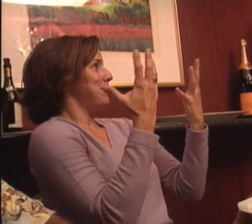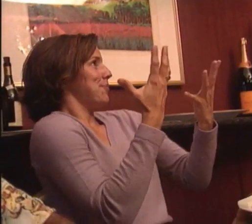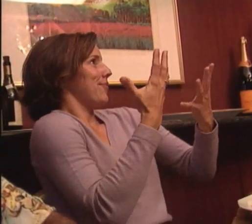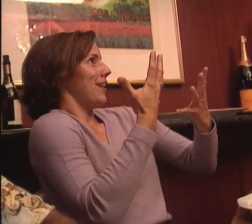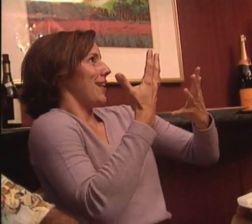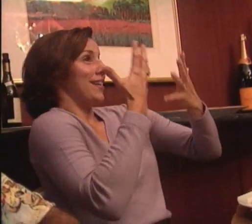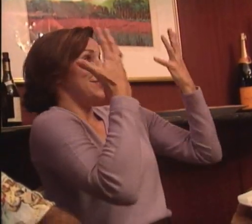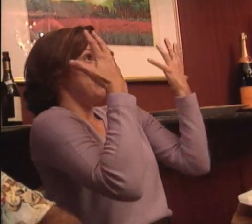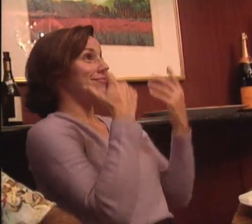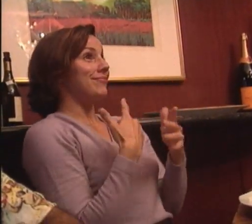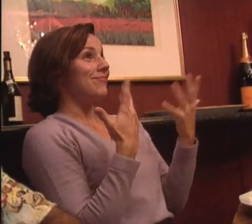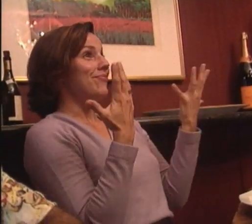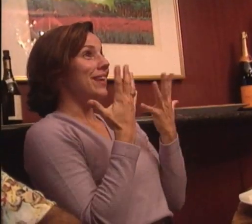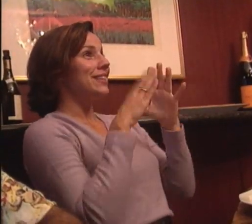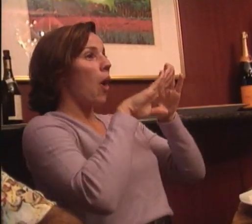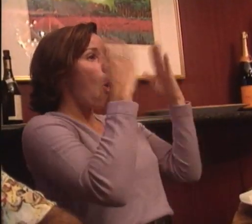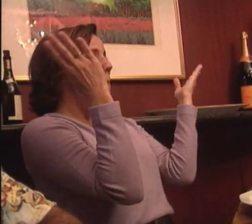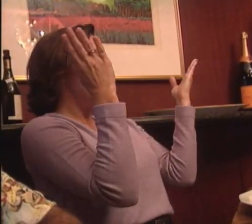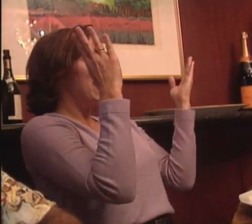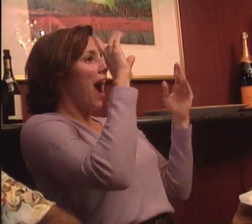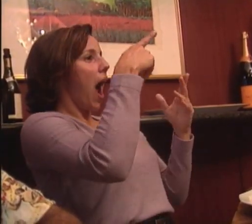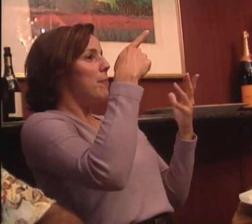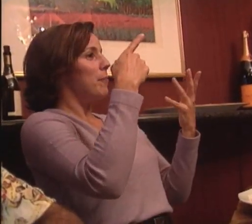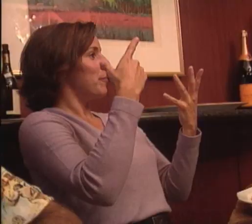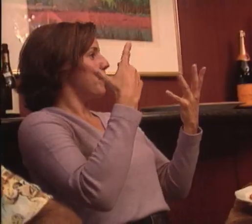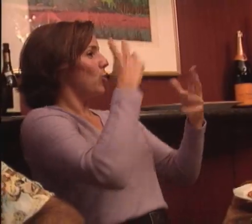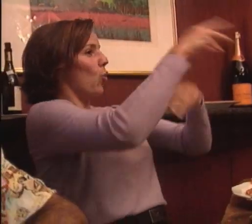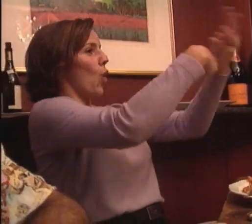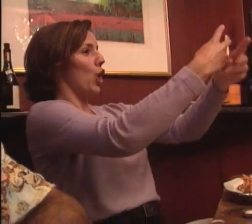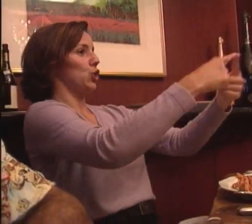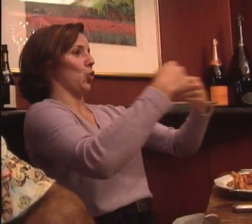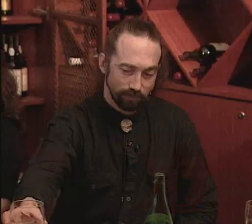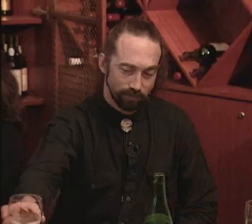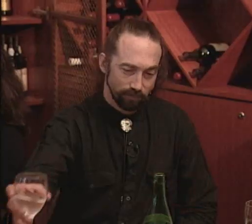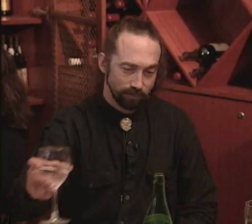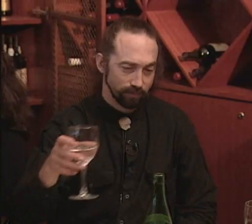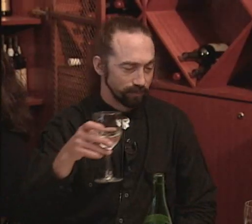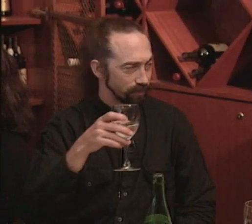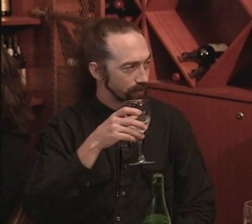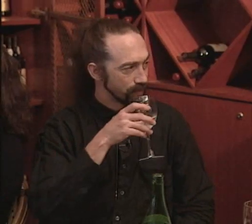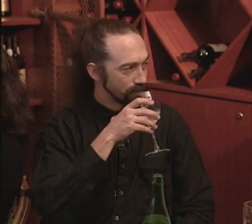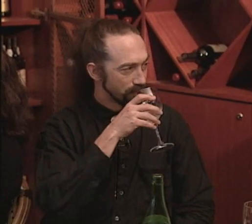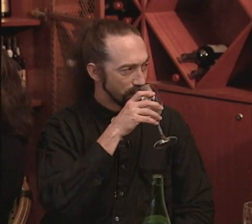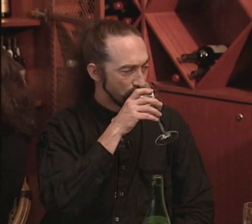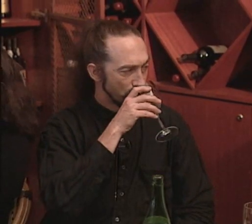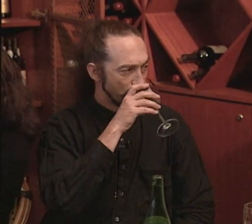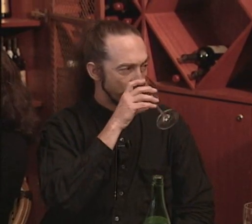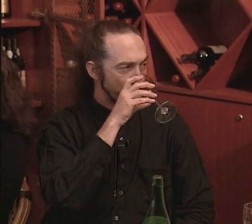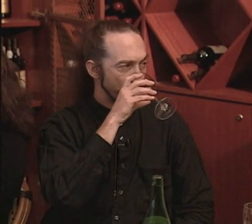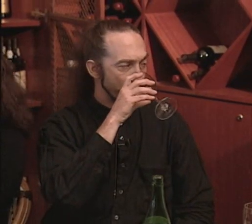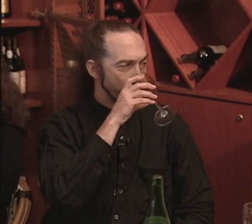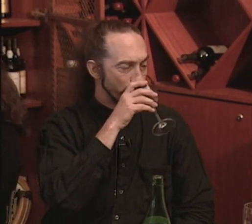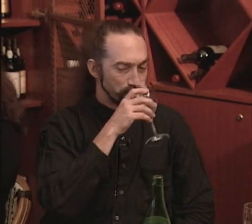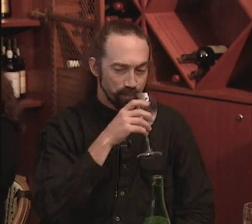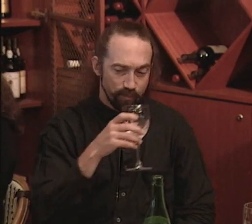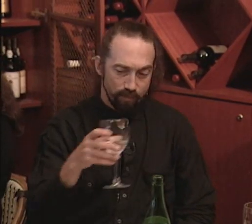just, you know, it engulfs me and fulfills me with information, you know. The bottom line, they can go out and spend all the money